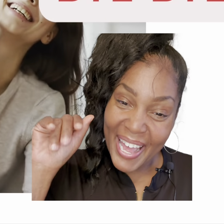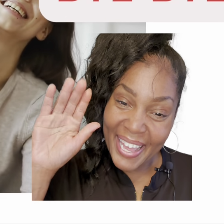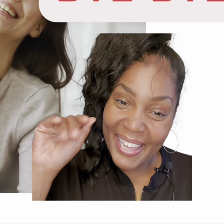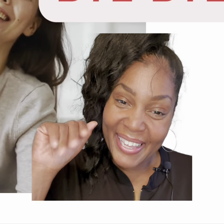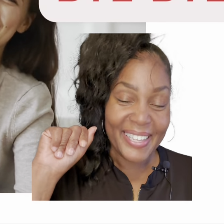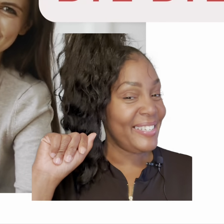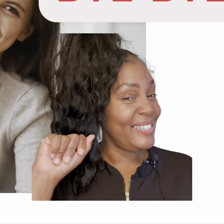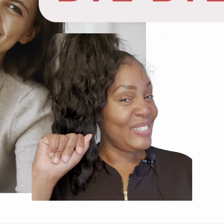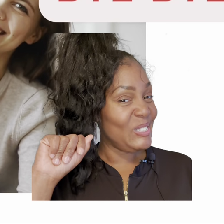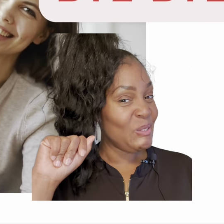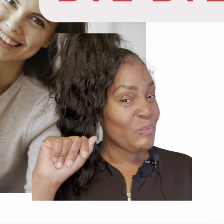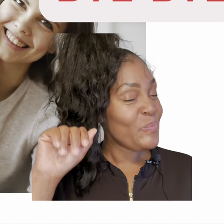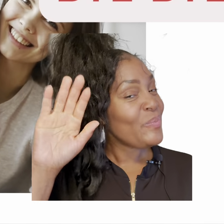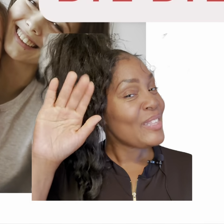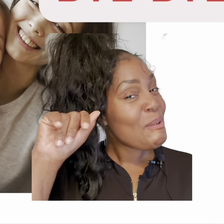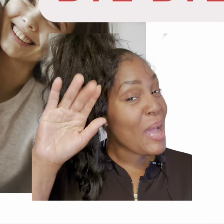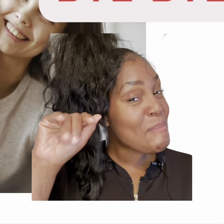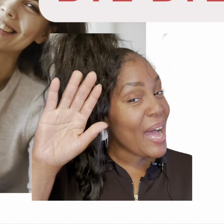Bye-bye.